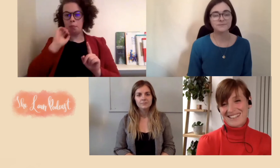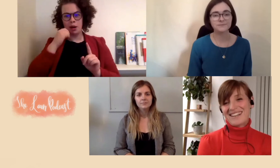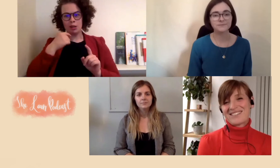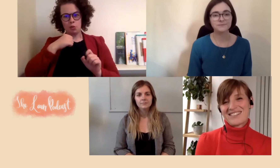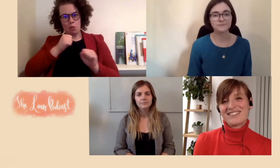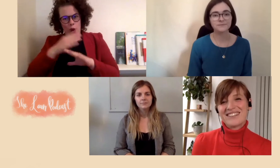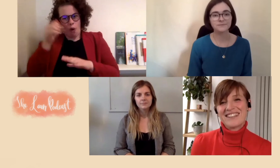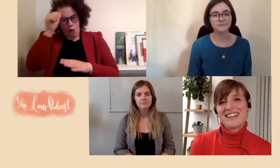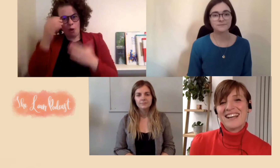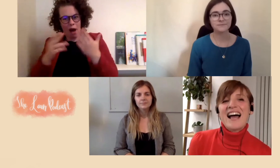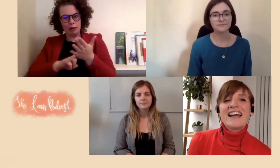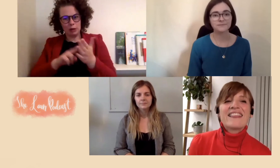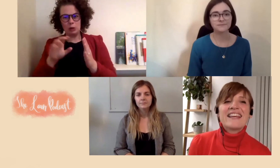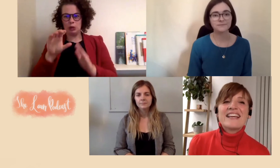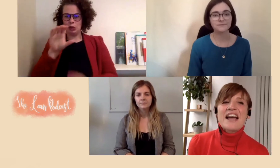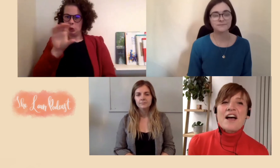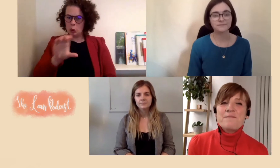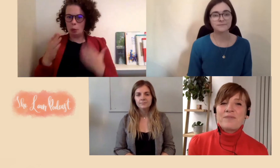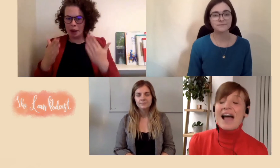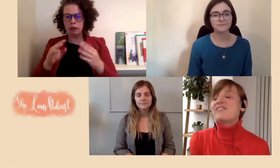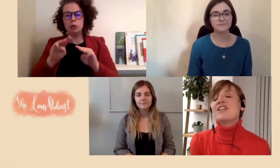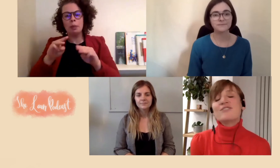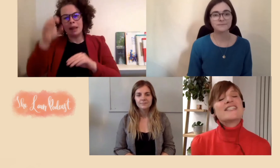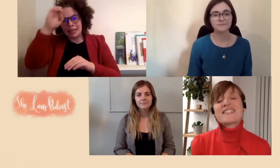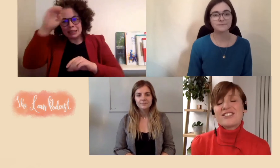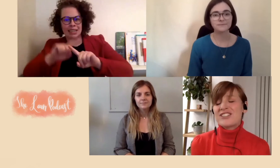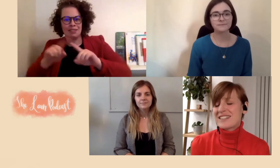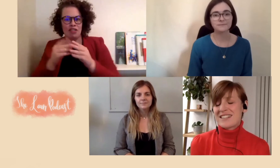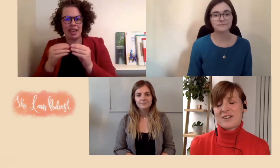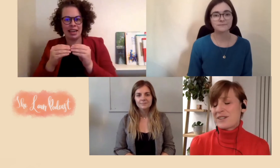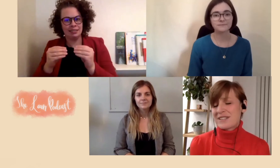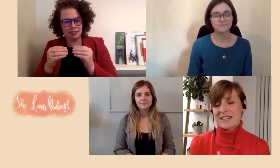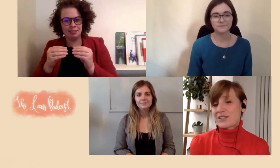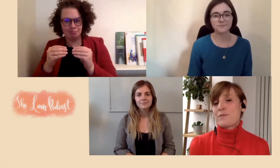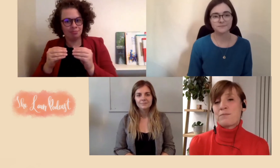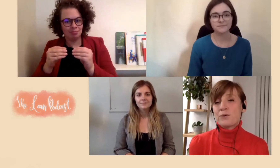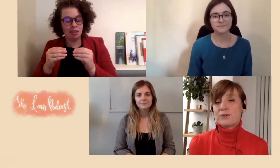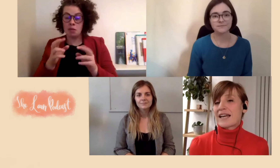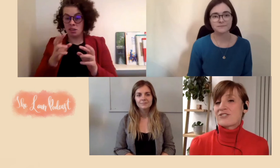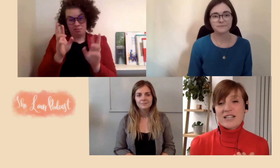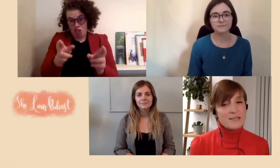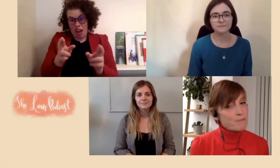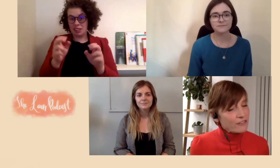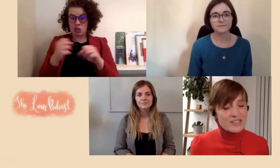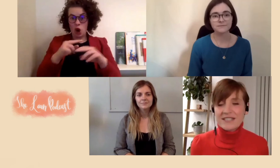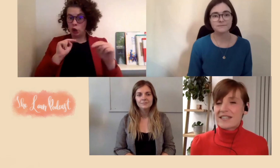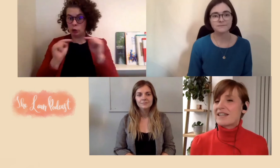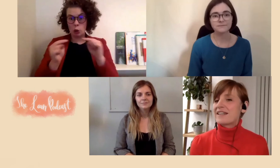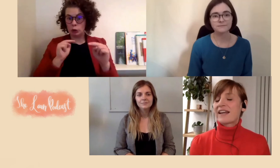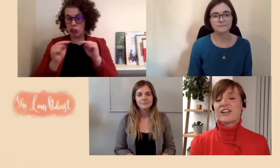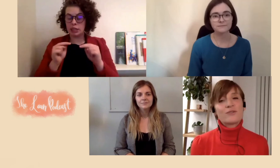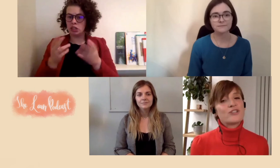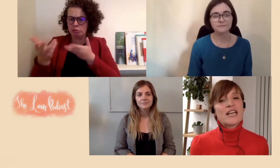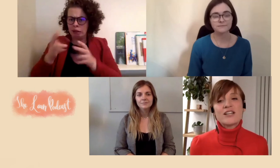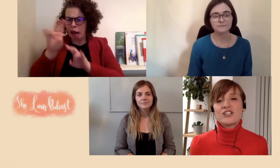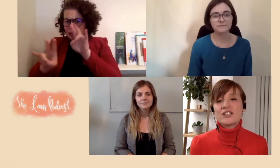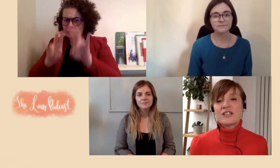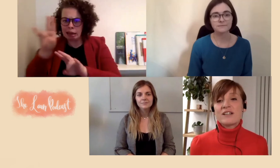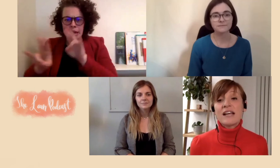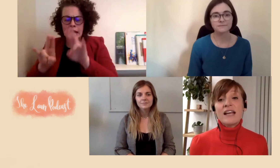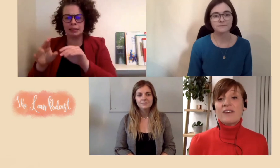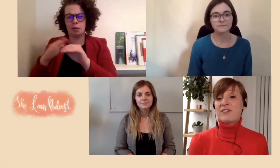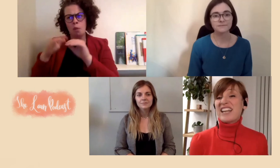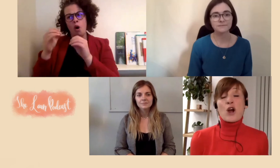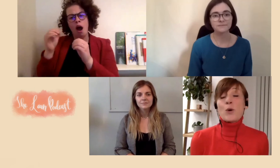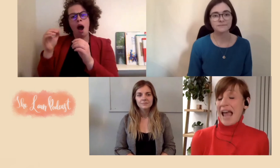just think, like you say, it's a constant negotiation, because even when we're there in person, we're always constantly negotiating, like where we stand, where we sit, our